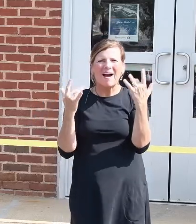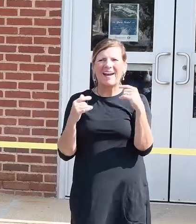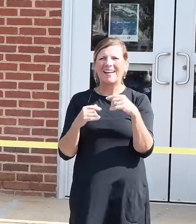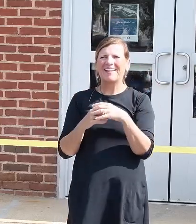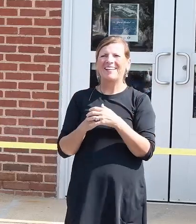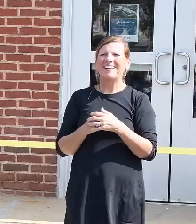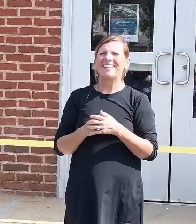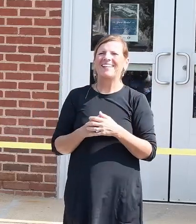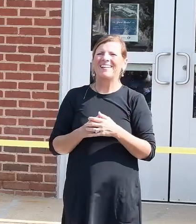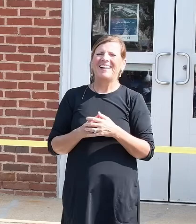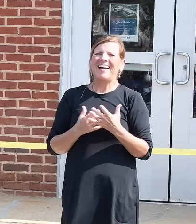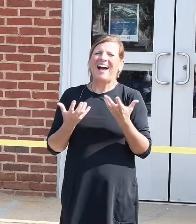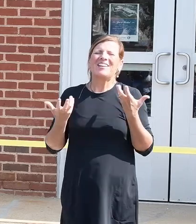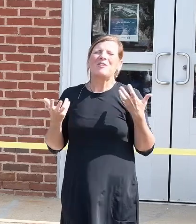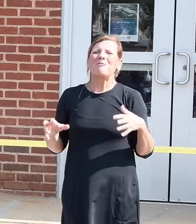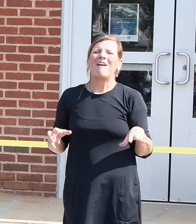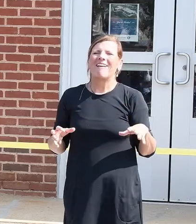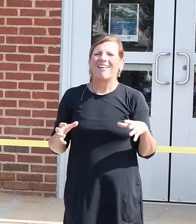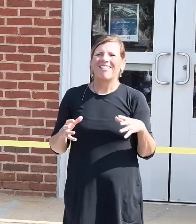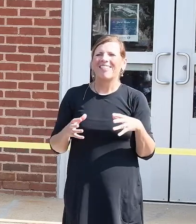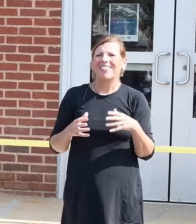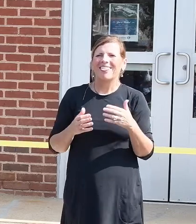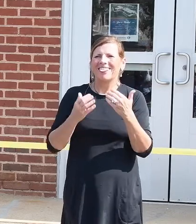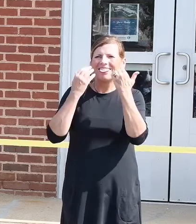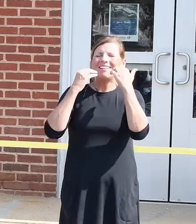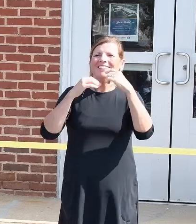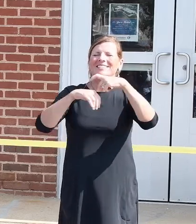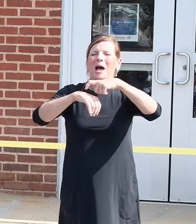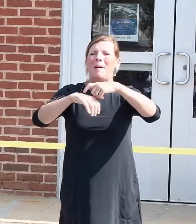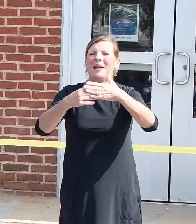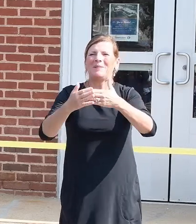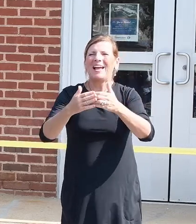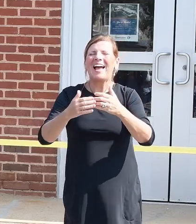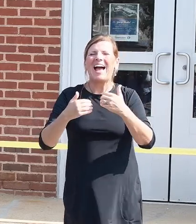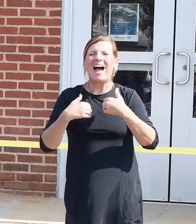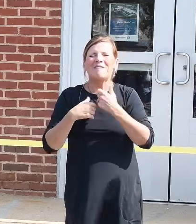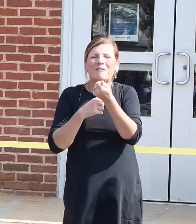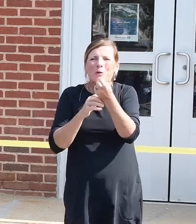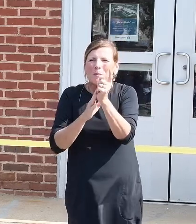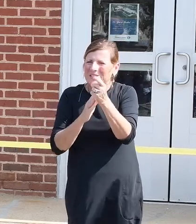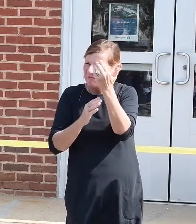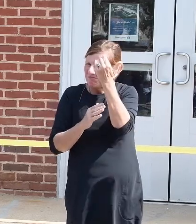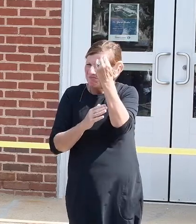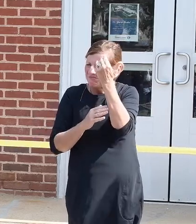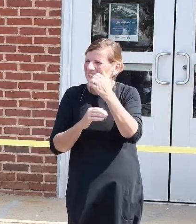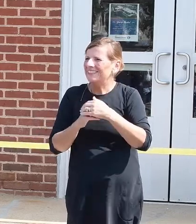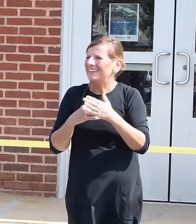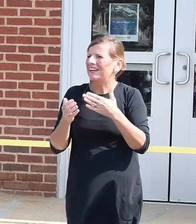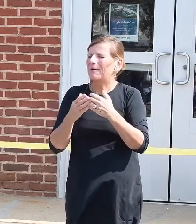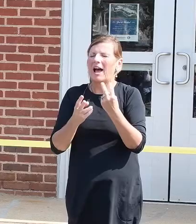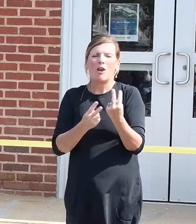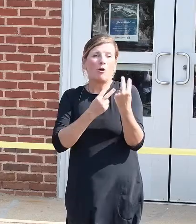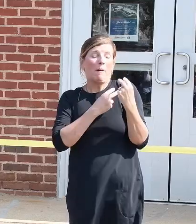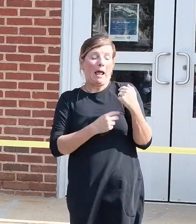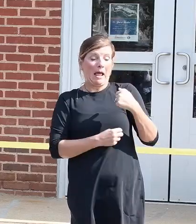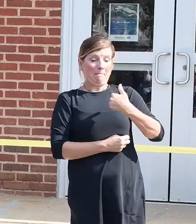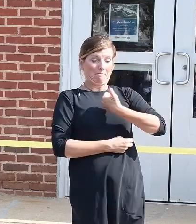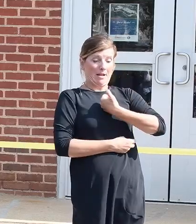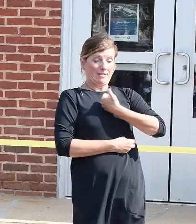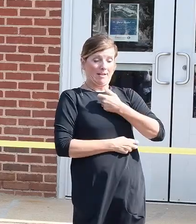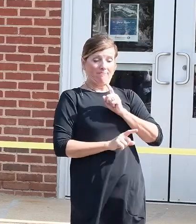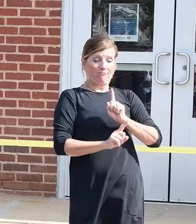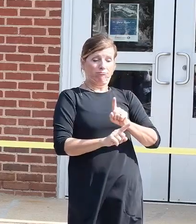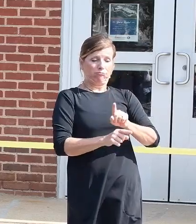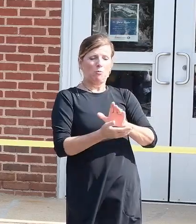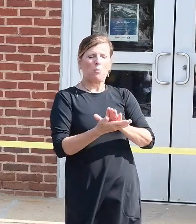didn't want to spend a lot of time, I only had a few minutes. But I look back at when I went to school